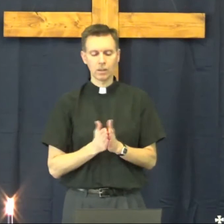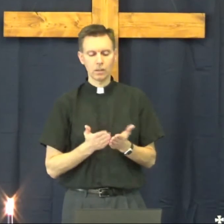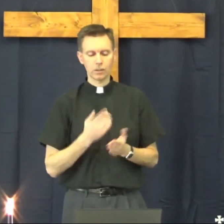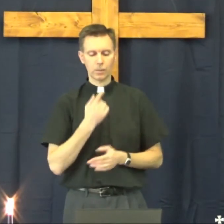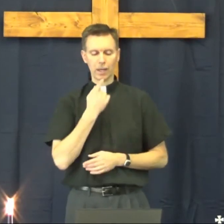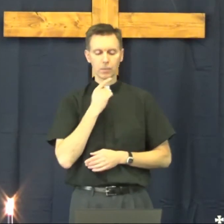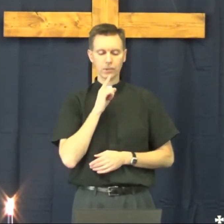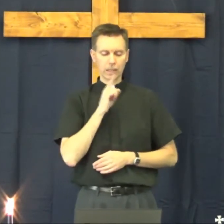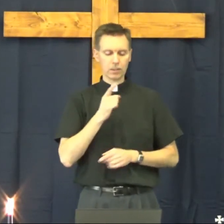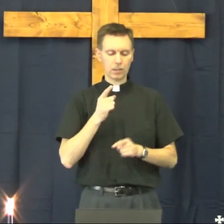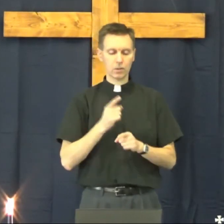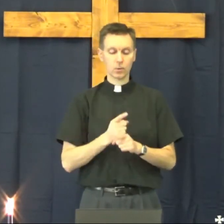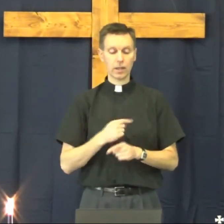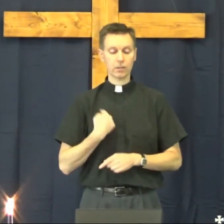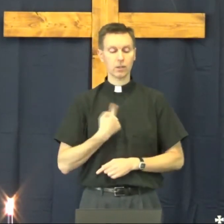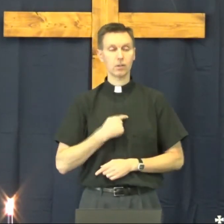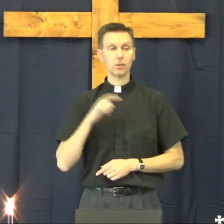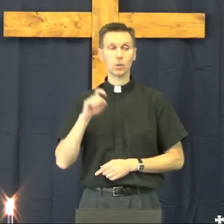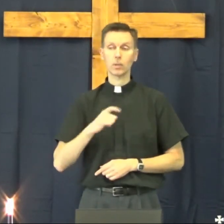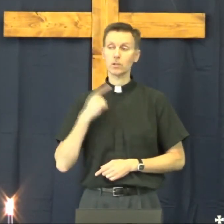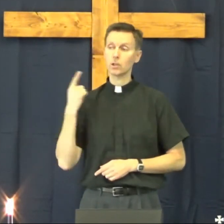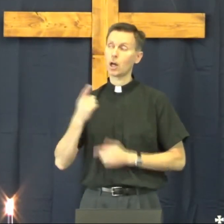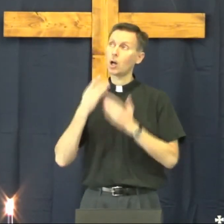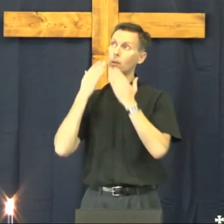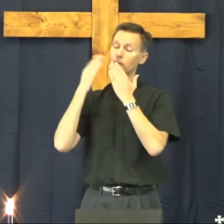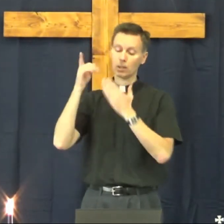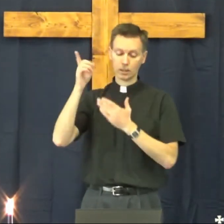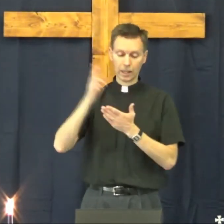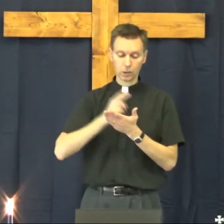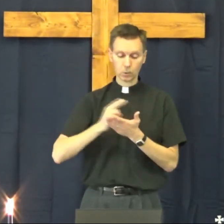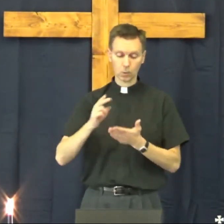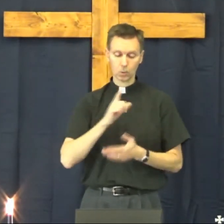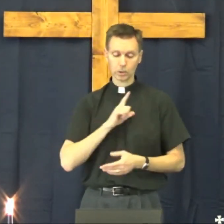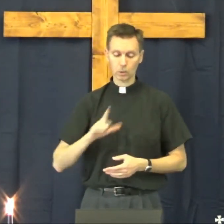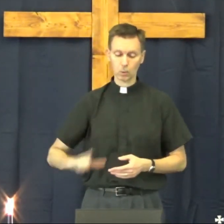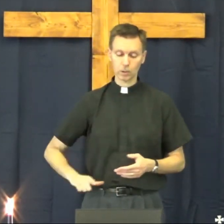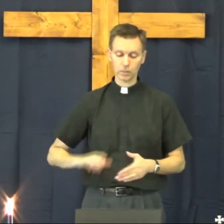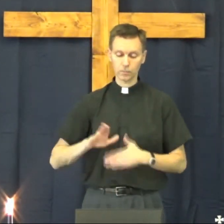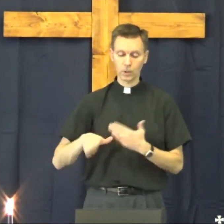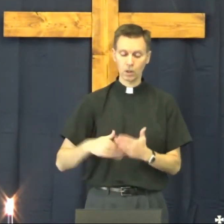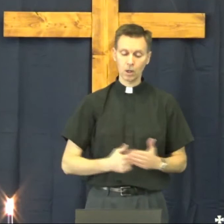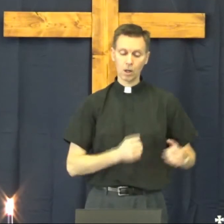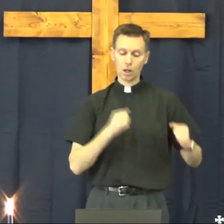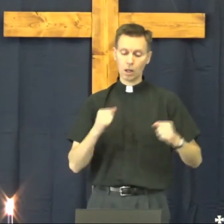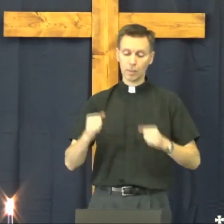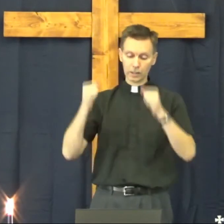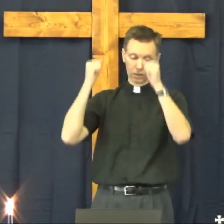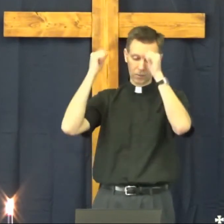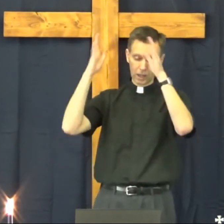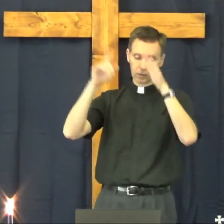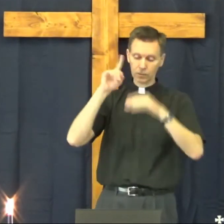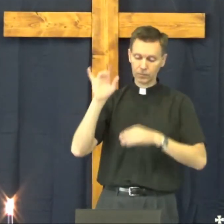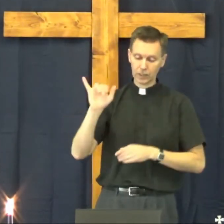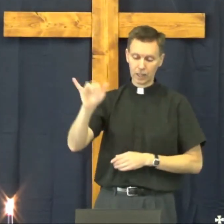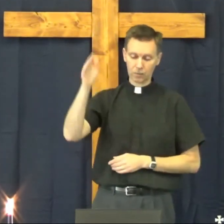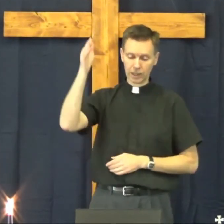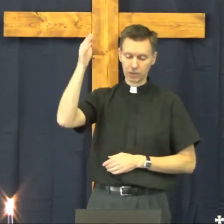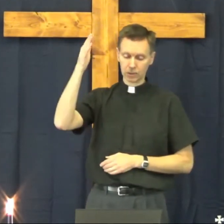The Bible says it is right that we should always thank you, Holy Lord, Almighty Father, everlasting